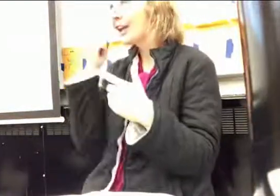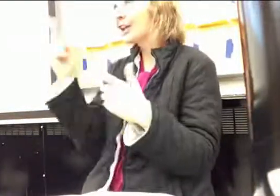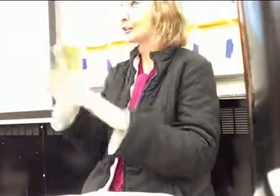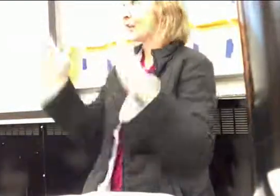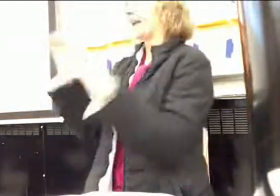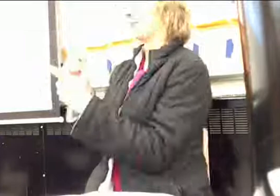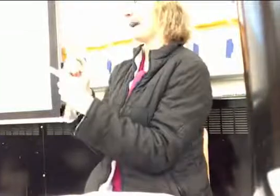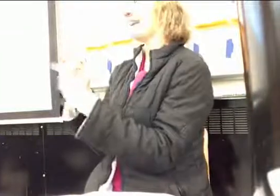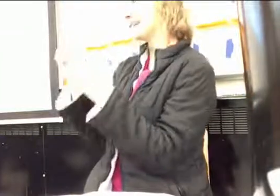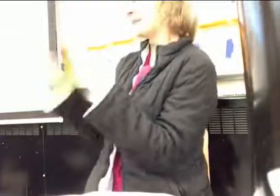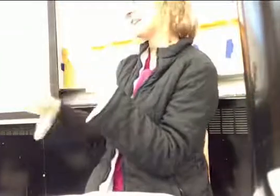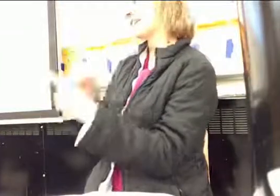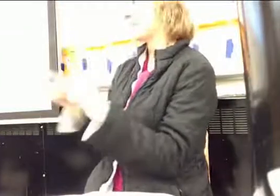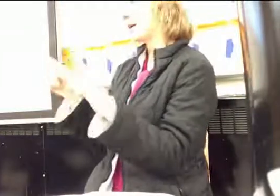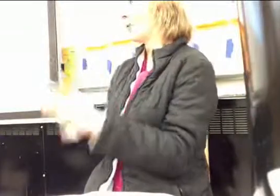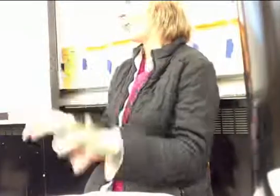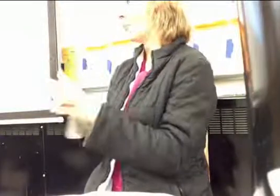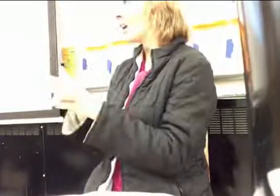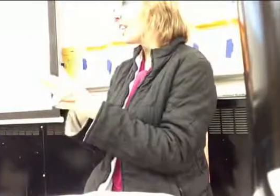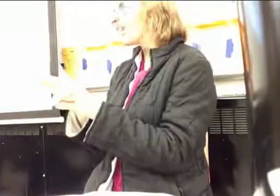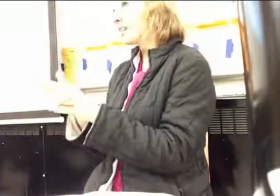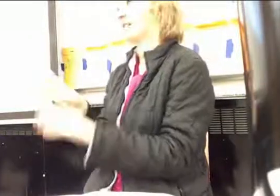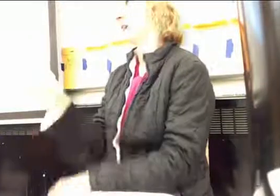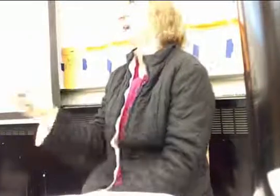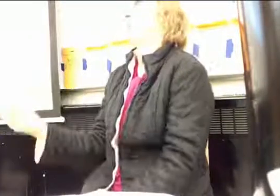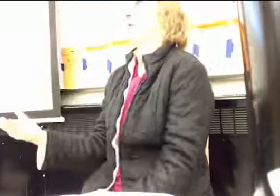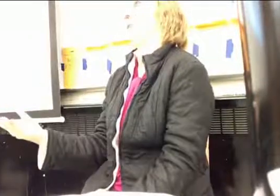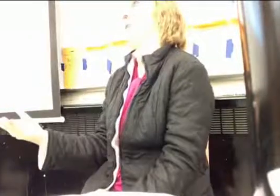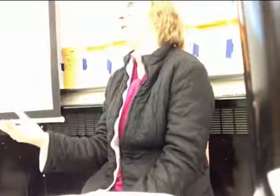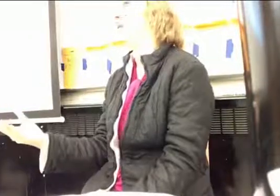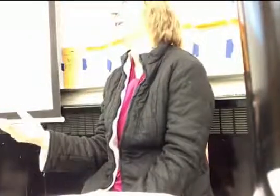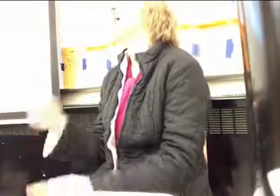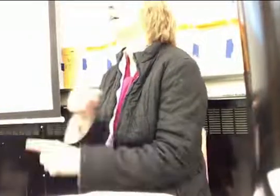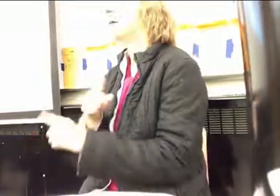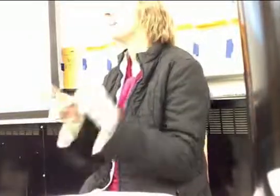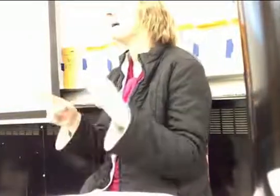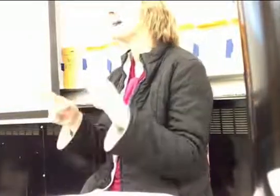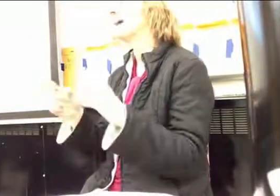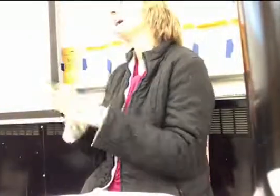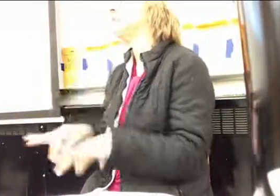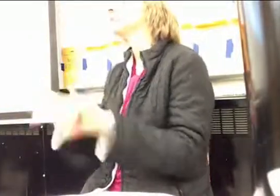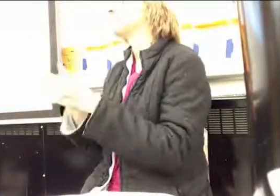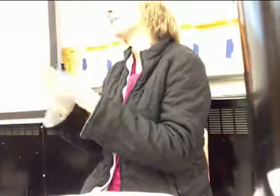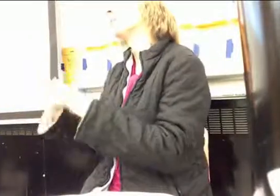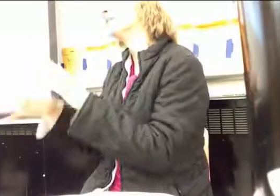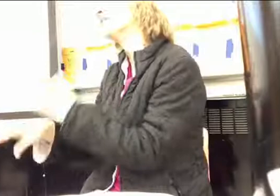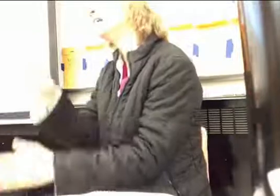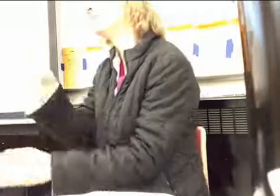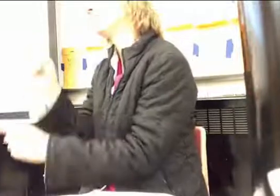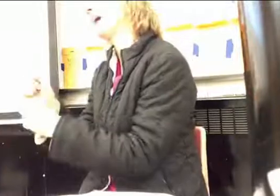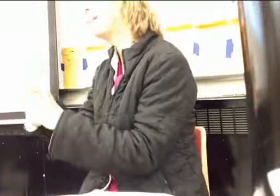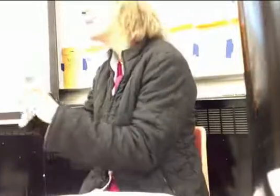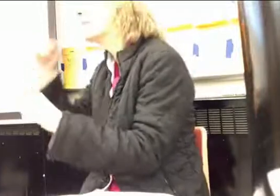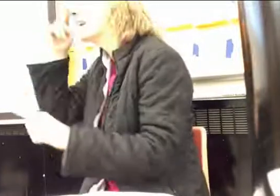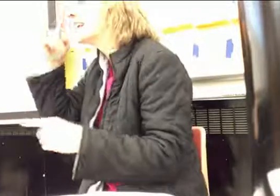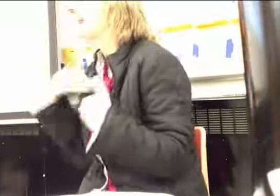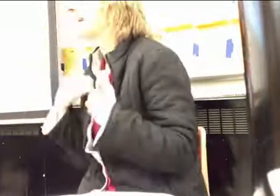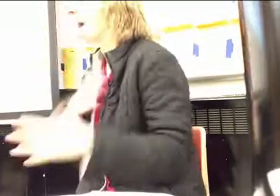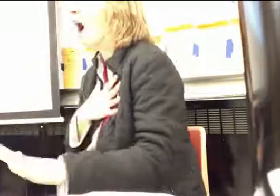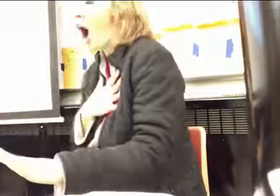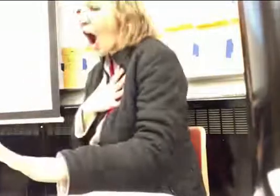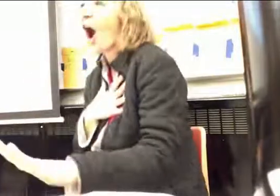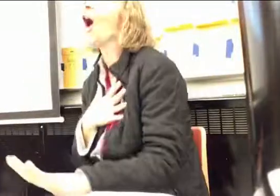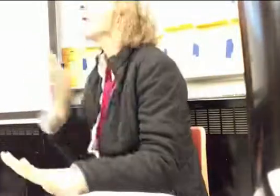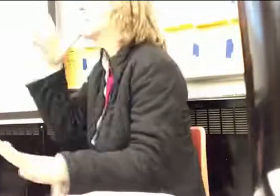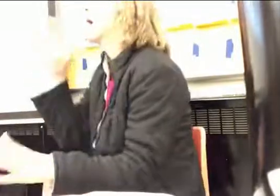And it looks expensive, but is it worth anything? No, but it was worth it to you guys when you find it, right, as little kids. So, you still